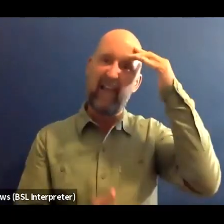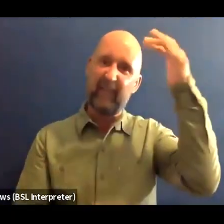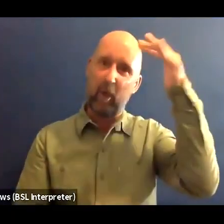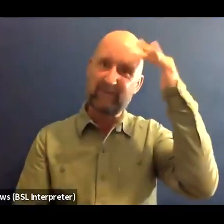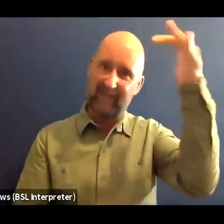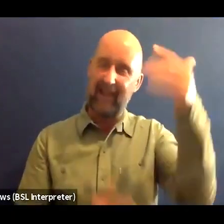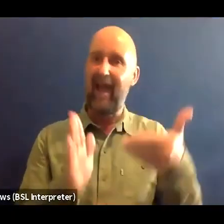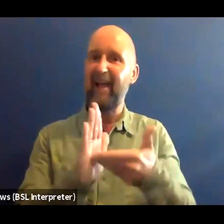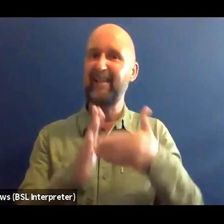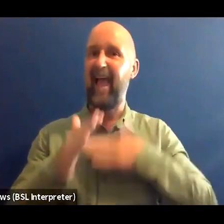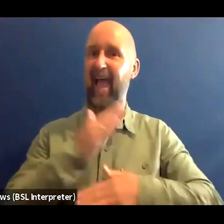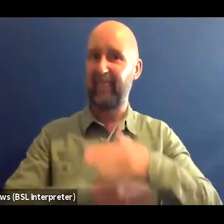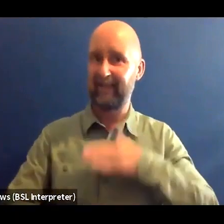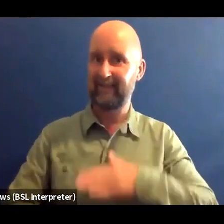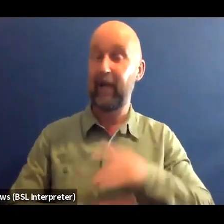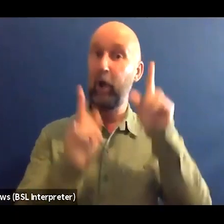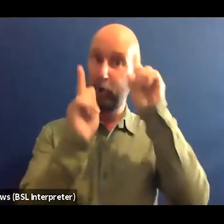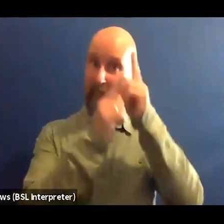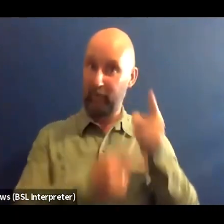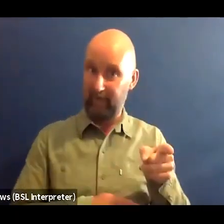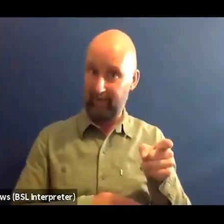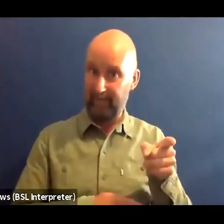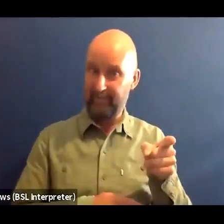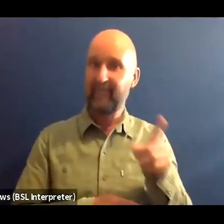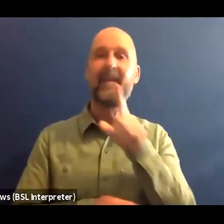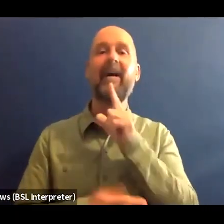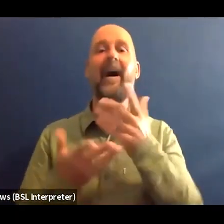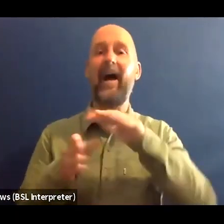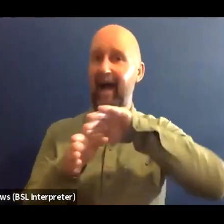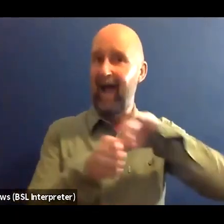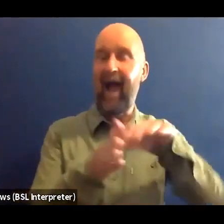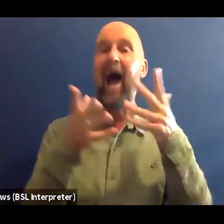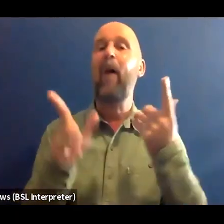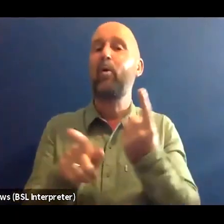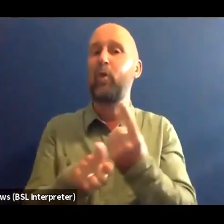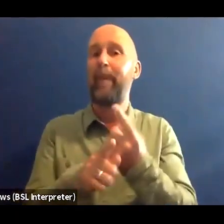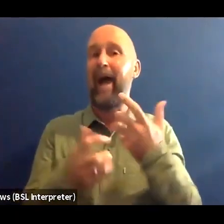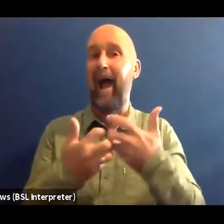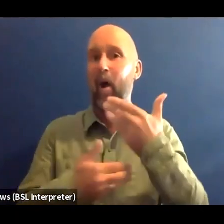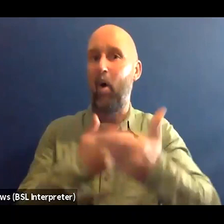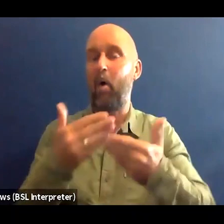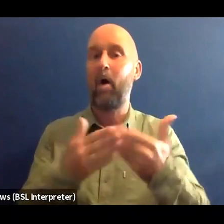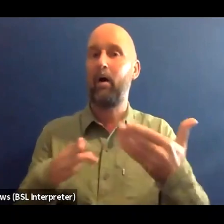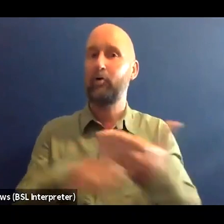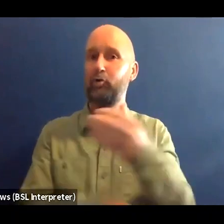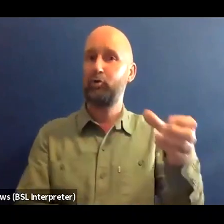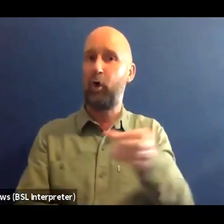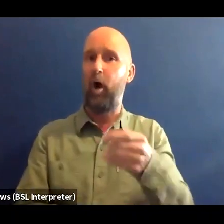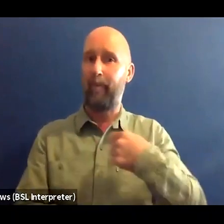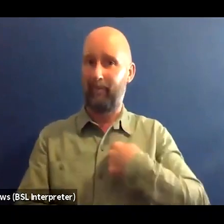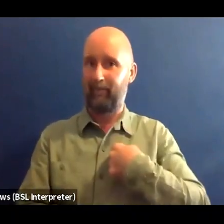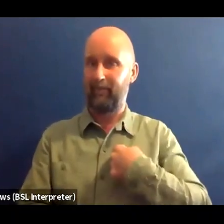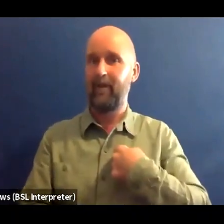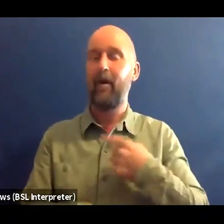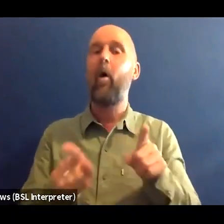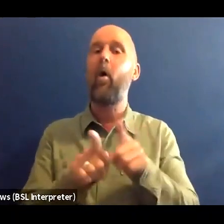ethics at university. But today I want to talk to you about how I got to the job that I'm in now, and the different experiences